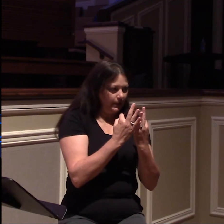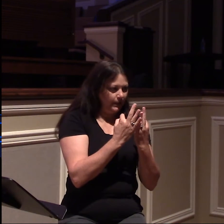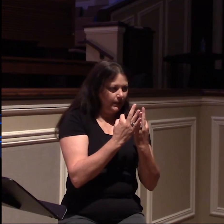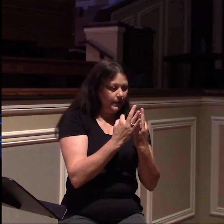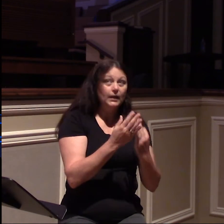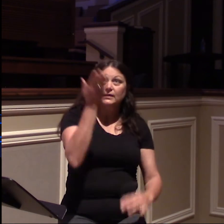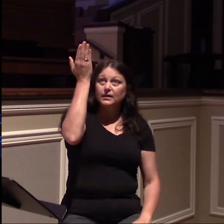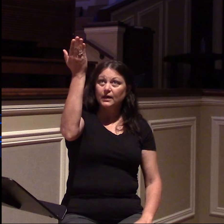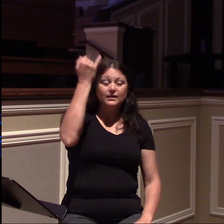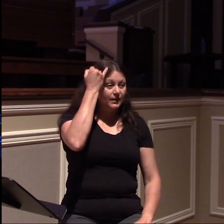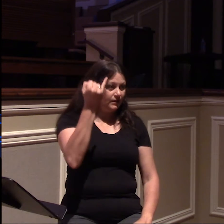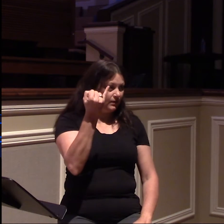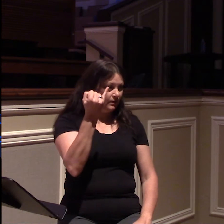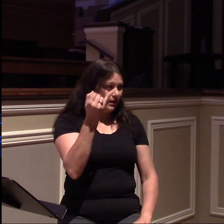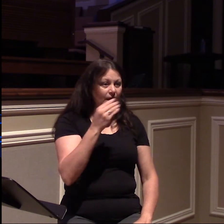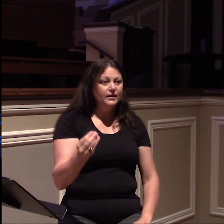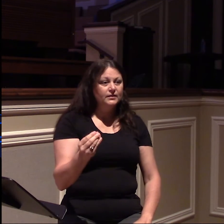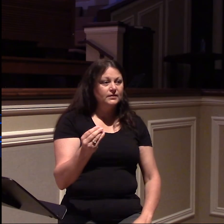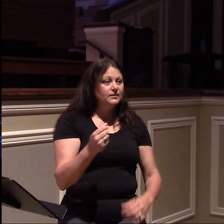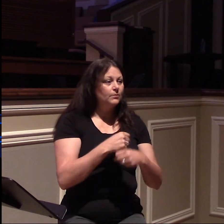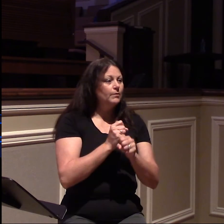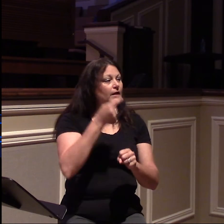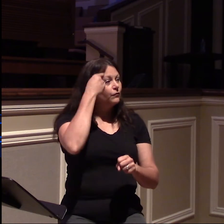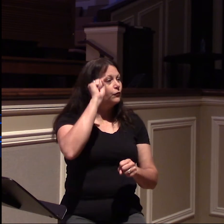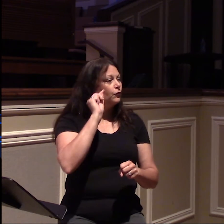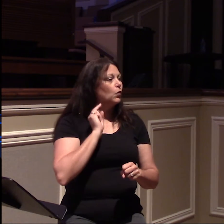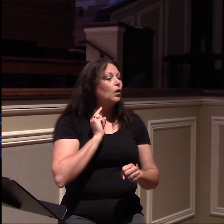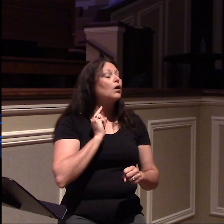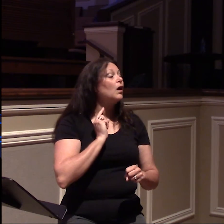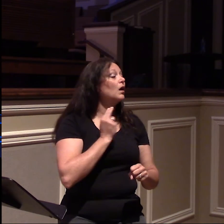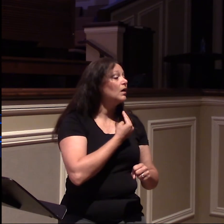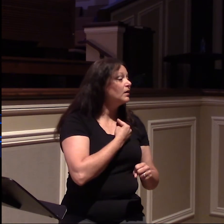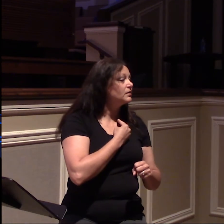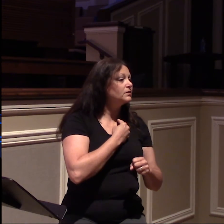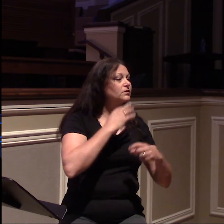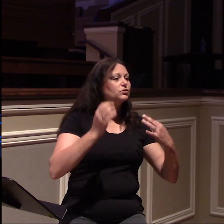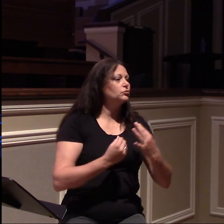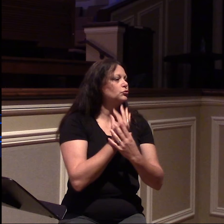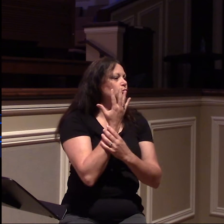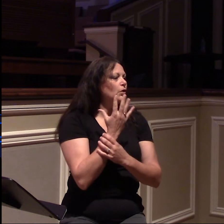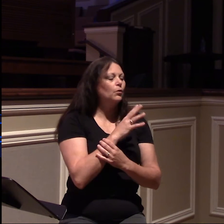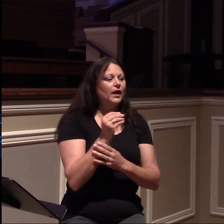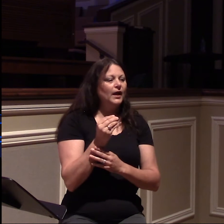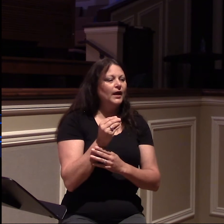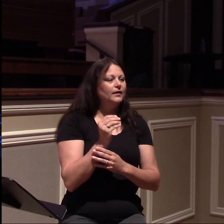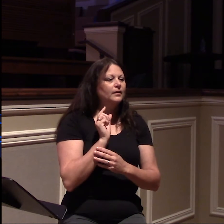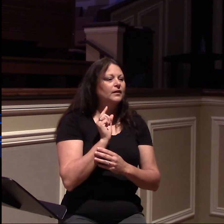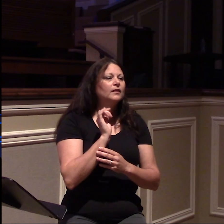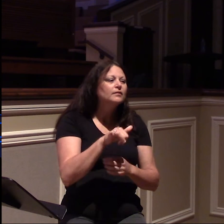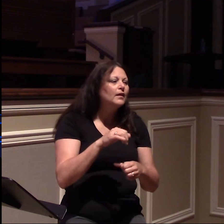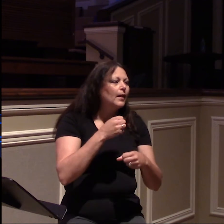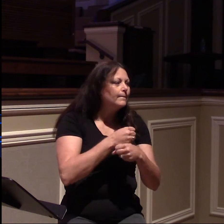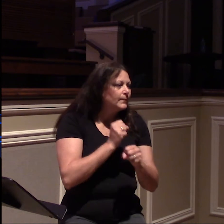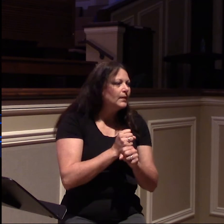his idea, and it's designed for our flourishing. And one of the many things that families do is they forge men who lead